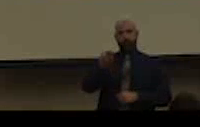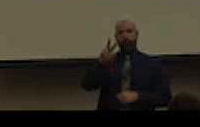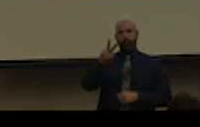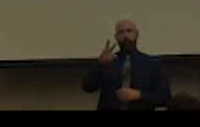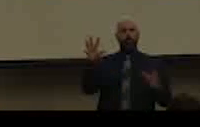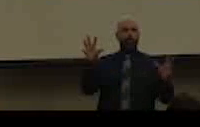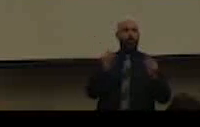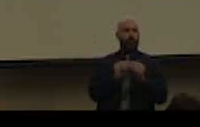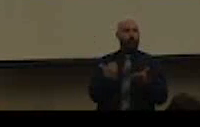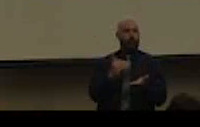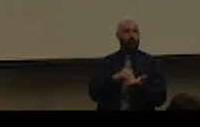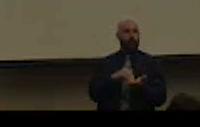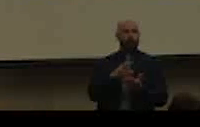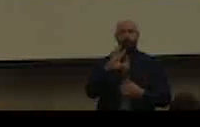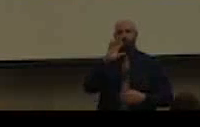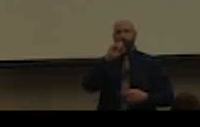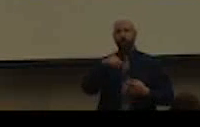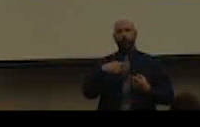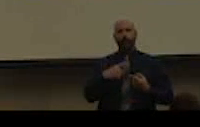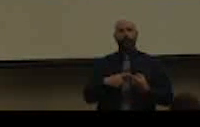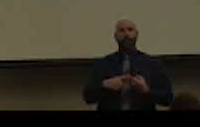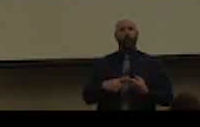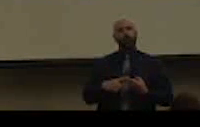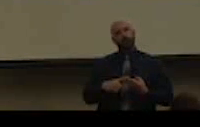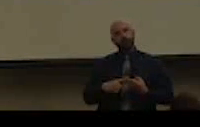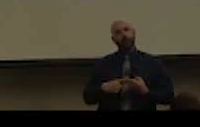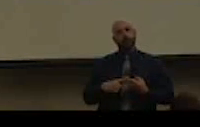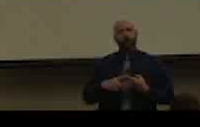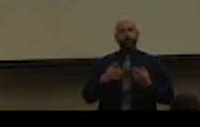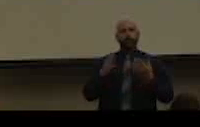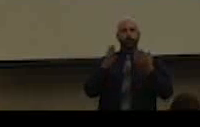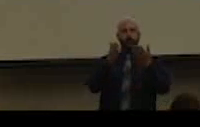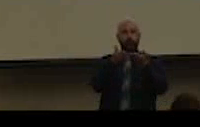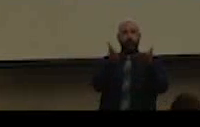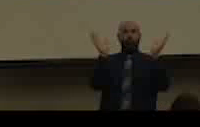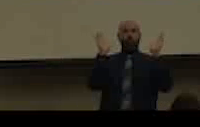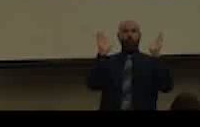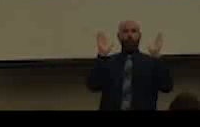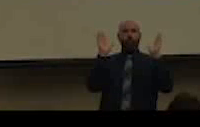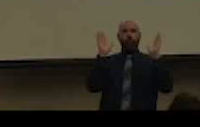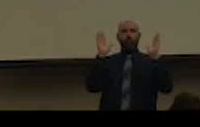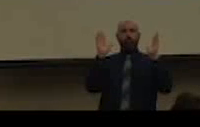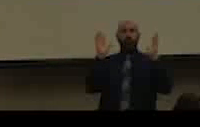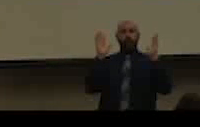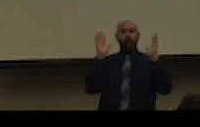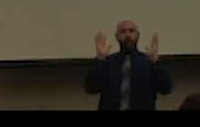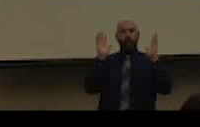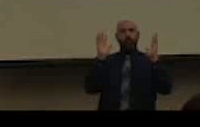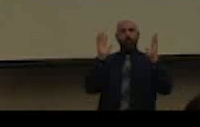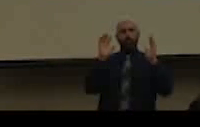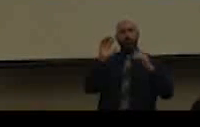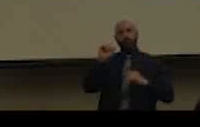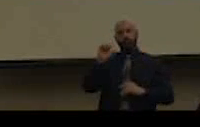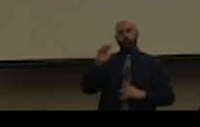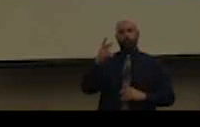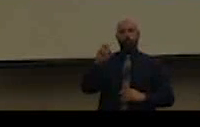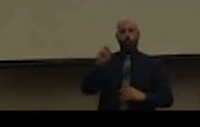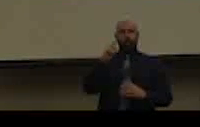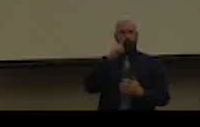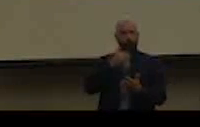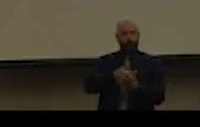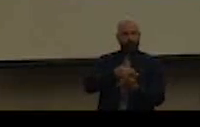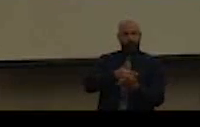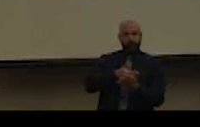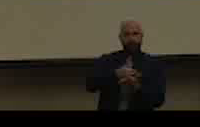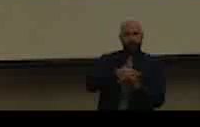again to talk about the broader scope of funding this, as well as the broader scope